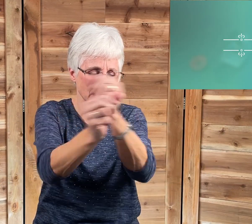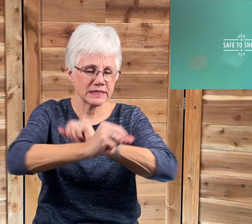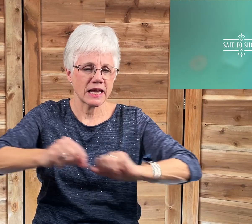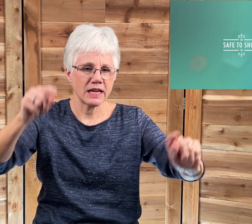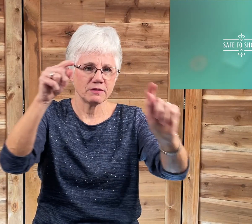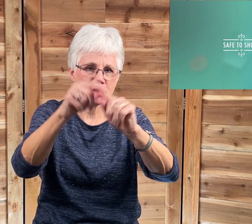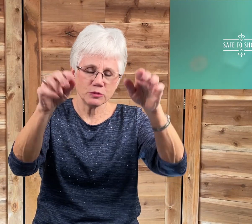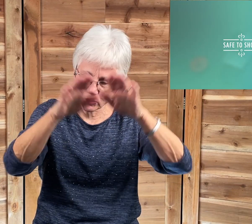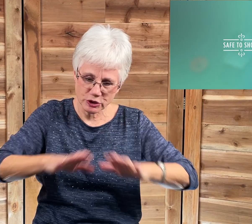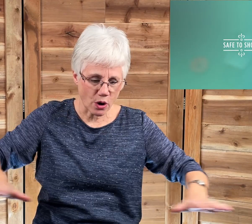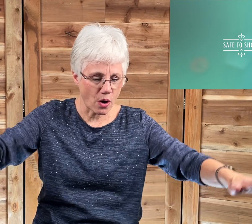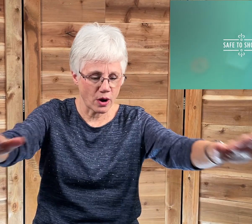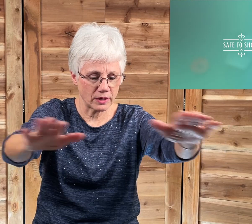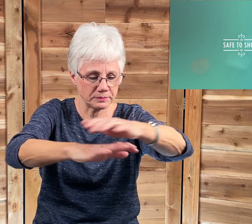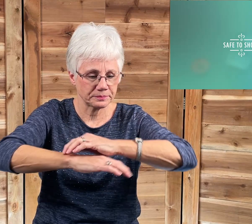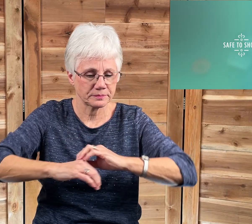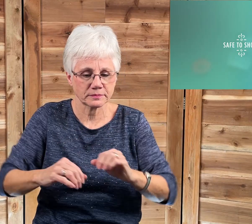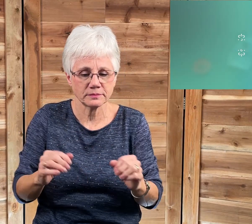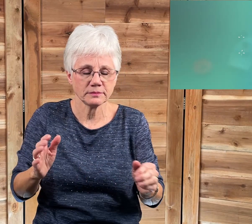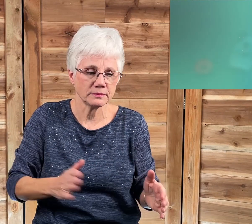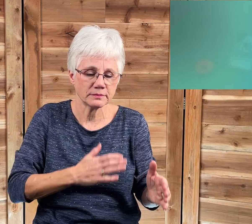shore. Safe to shore.